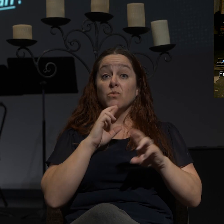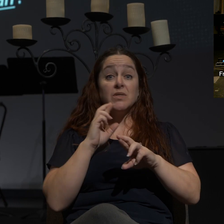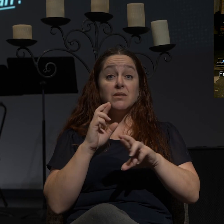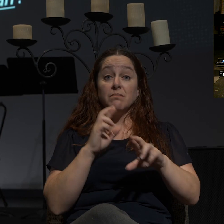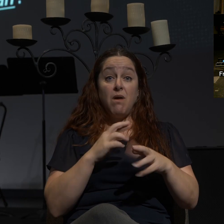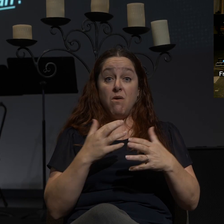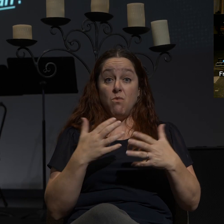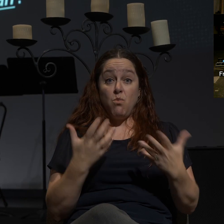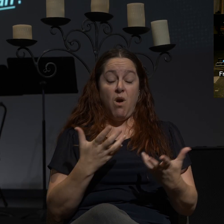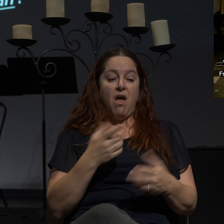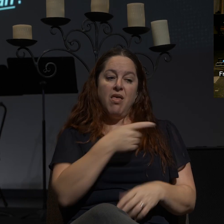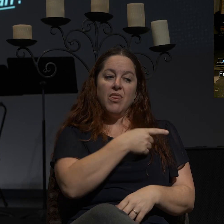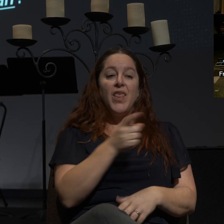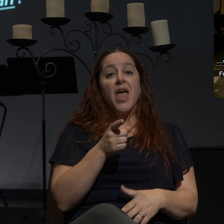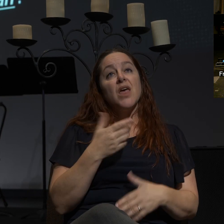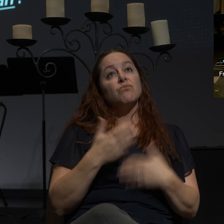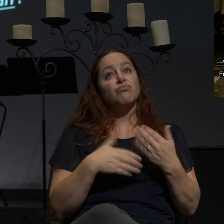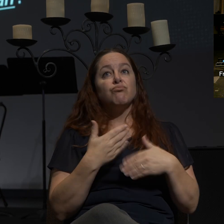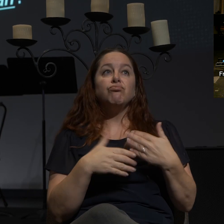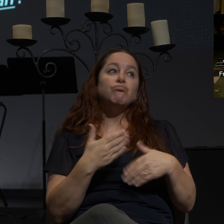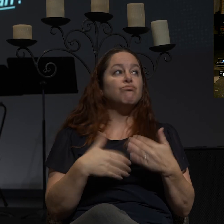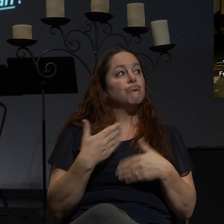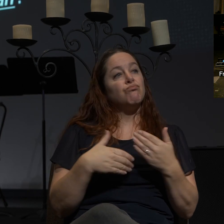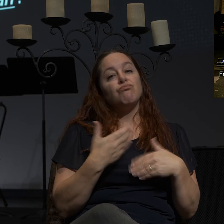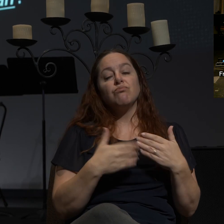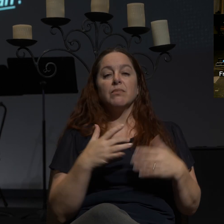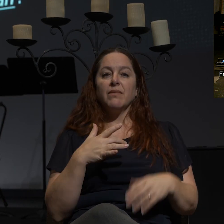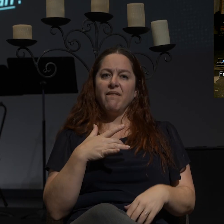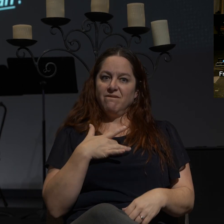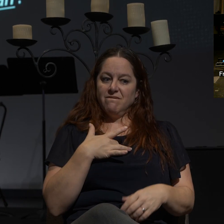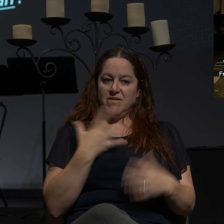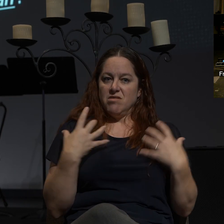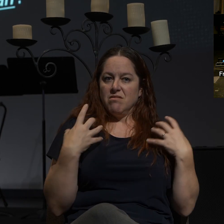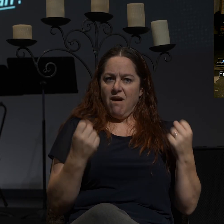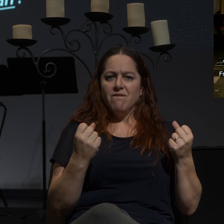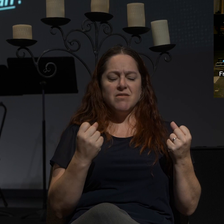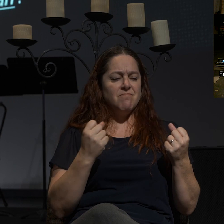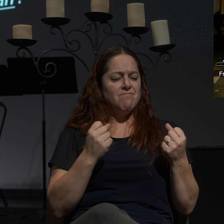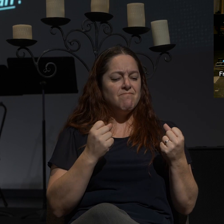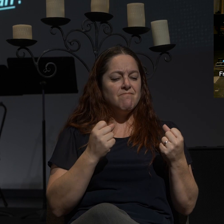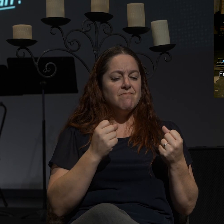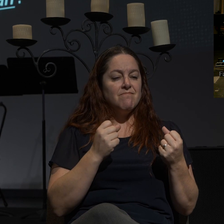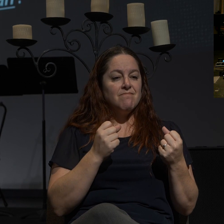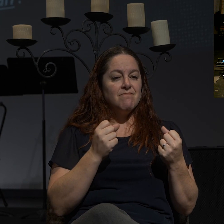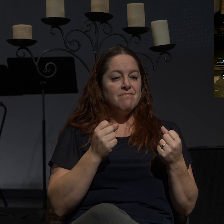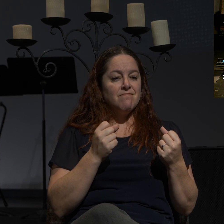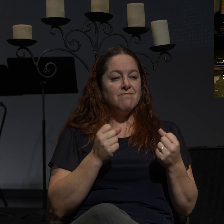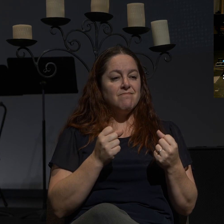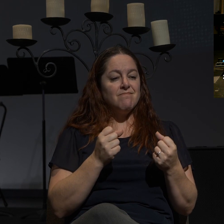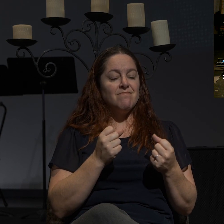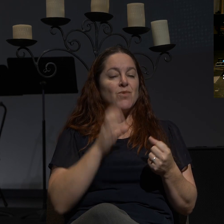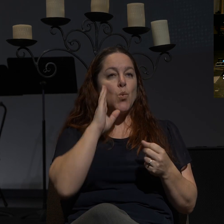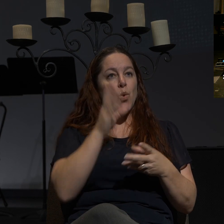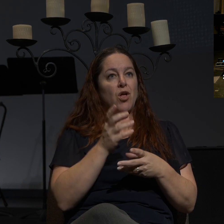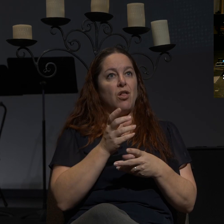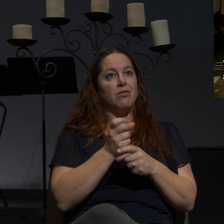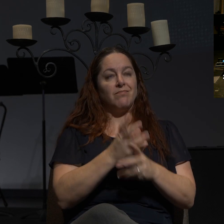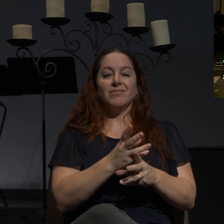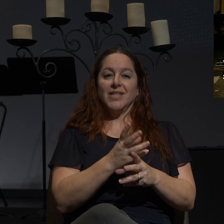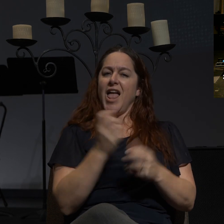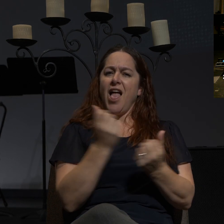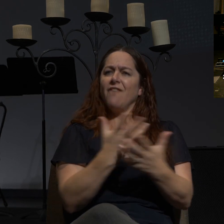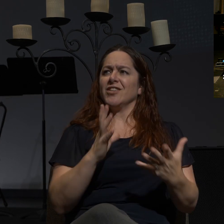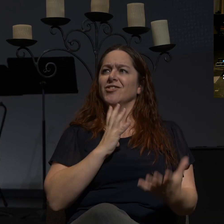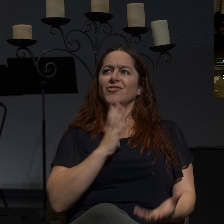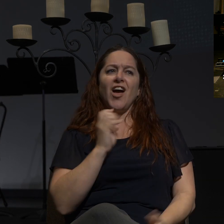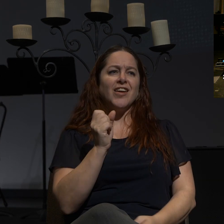the motions, they're pretty confident that this will create the false illusion that everything is fine. And in